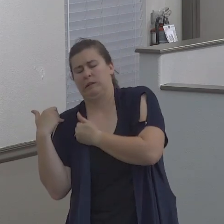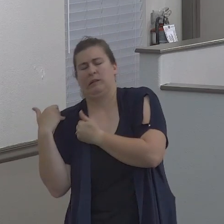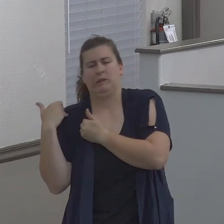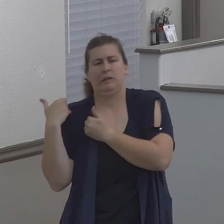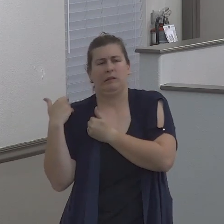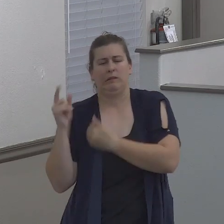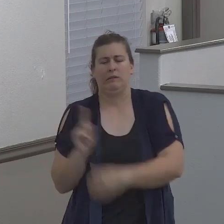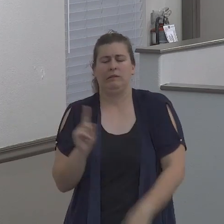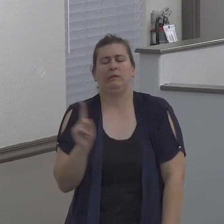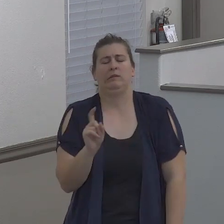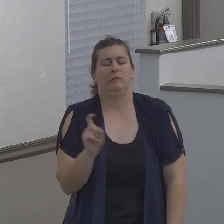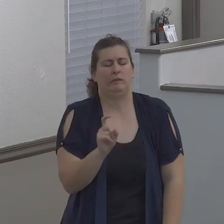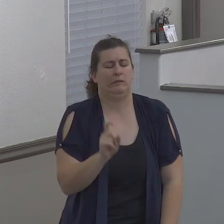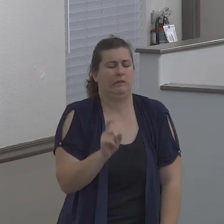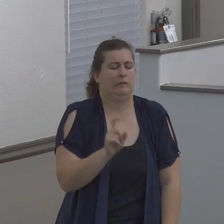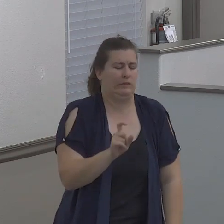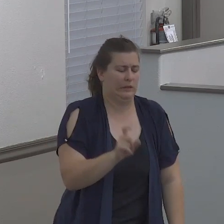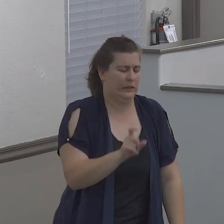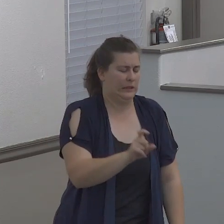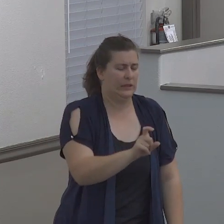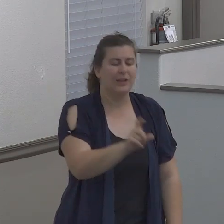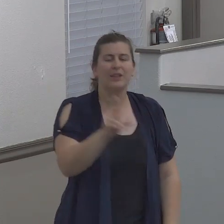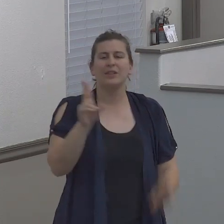about carrying the burden.